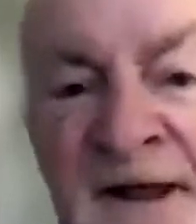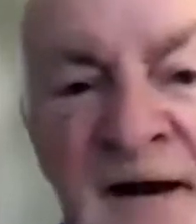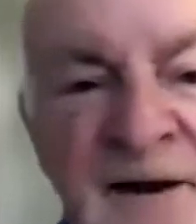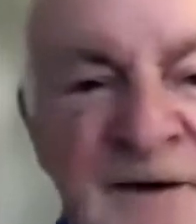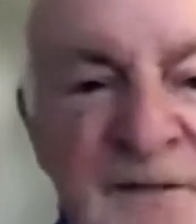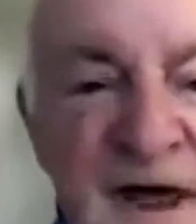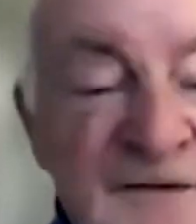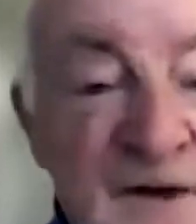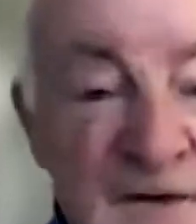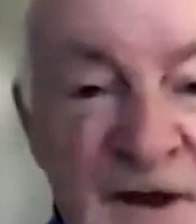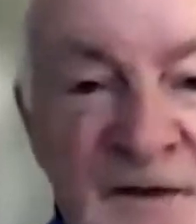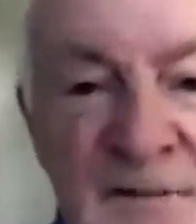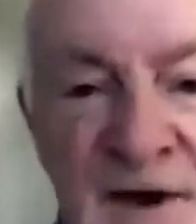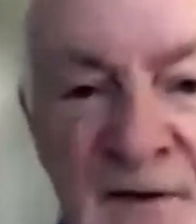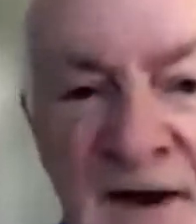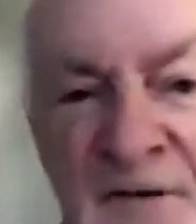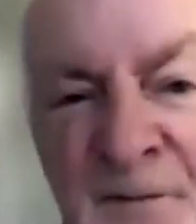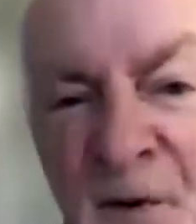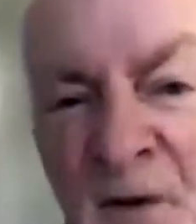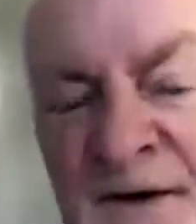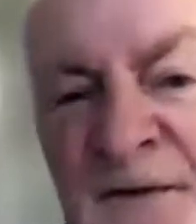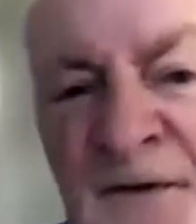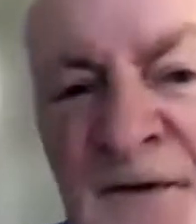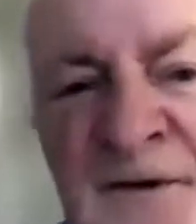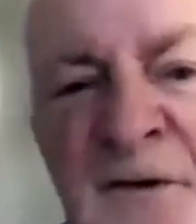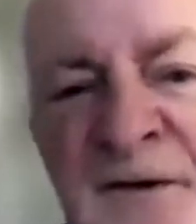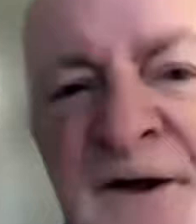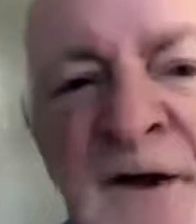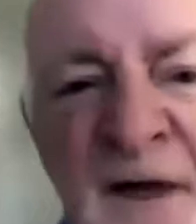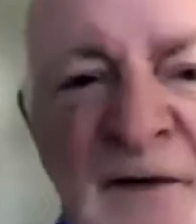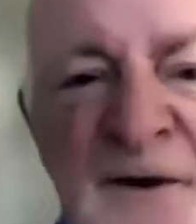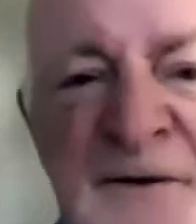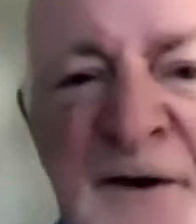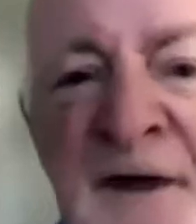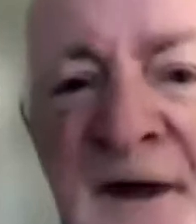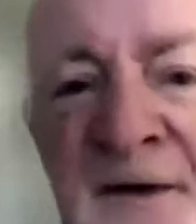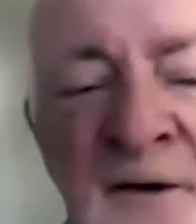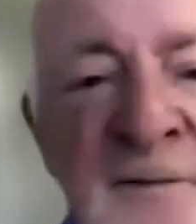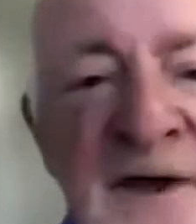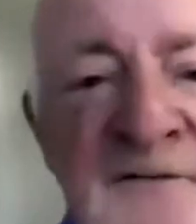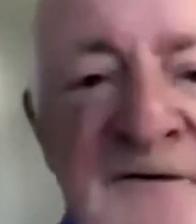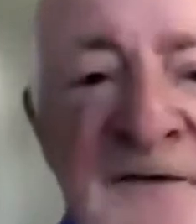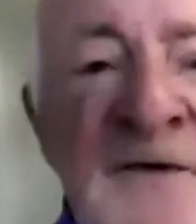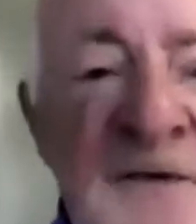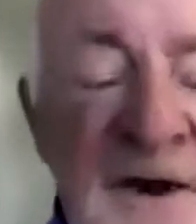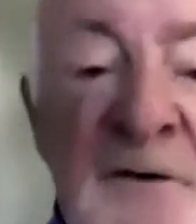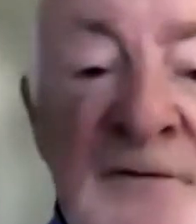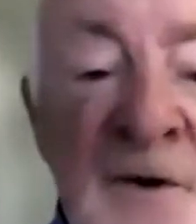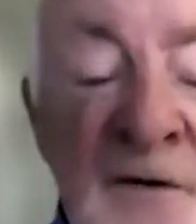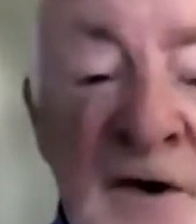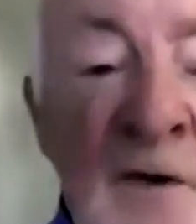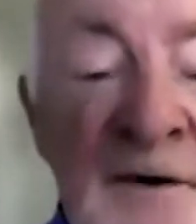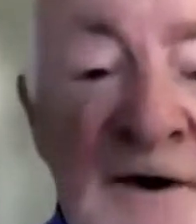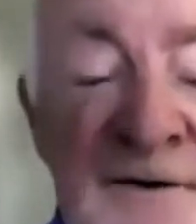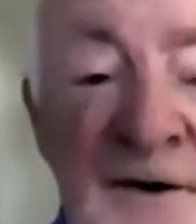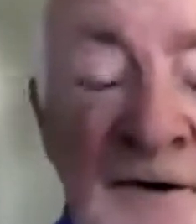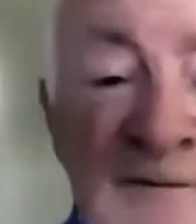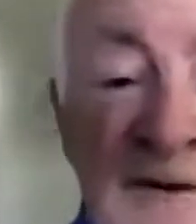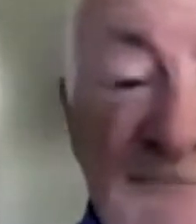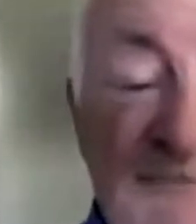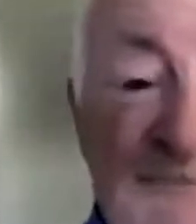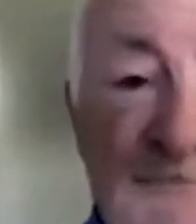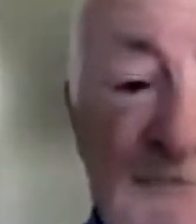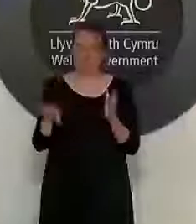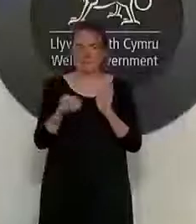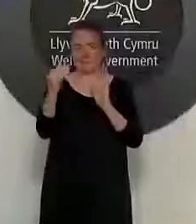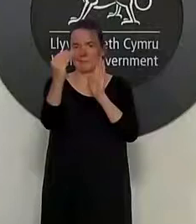people? In light of that, and I stand to be corrected, but why doesn't such a critical health issue not appear front and centre of your cooperation